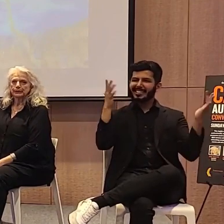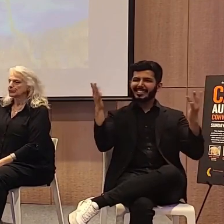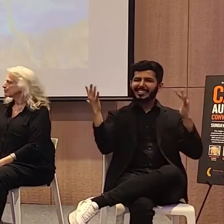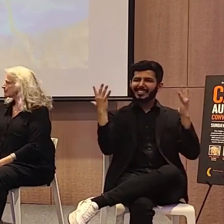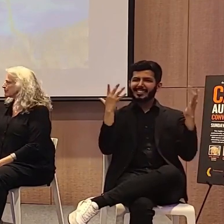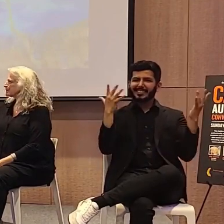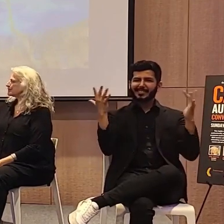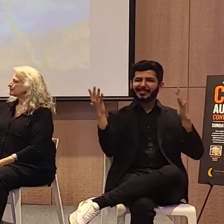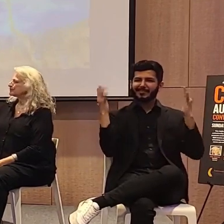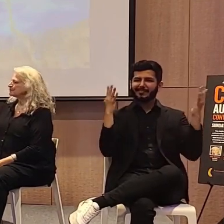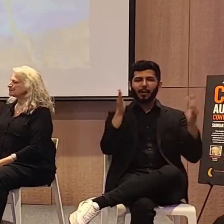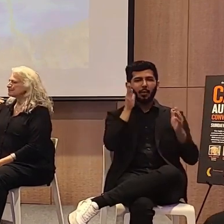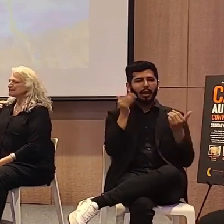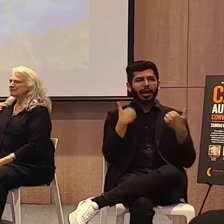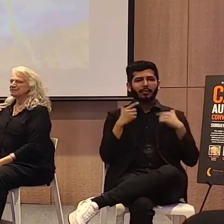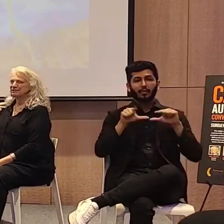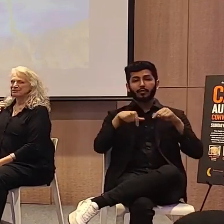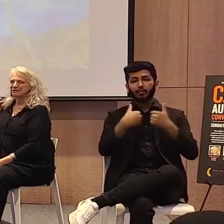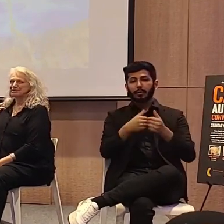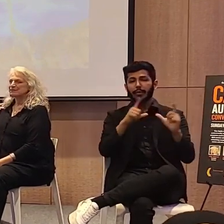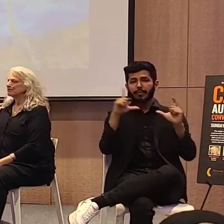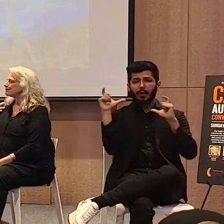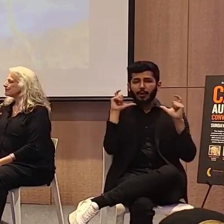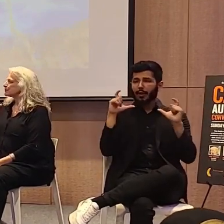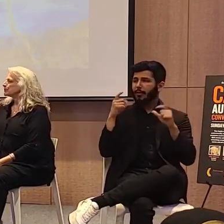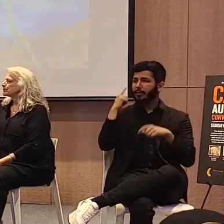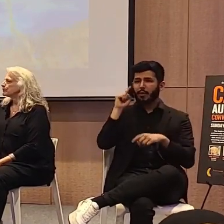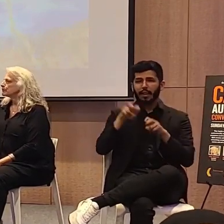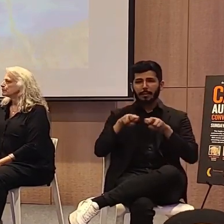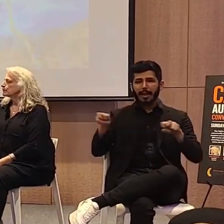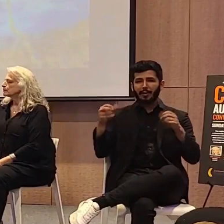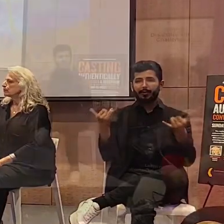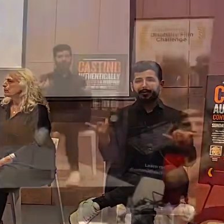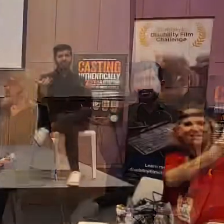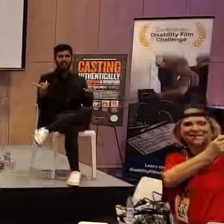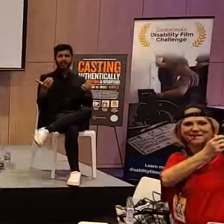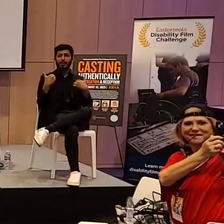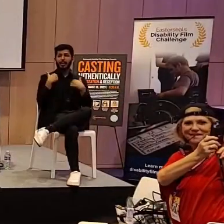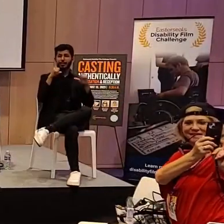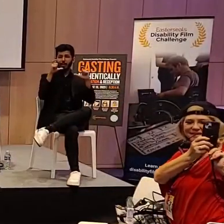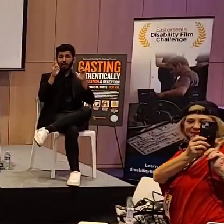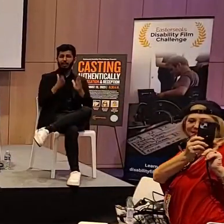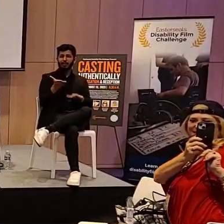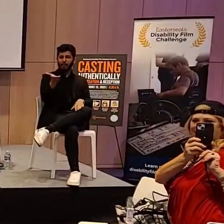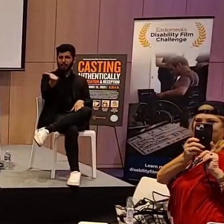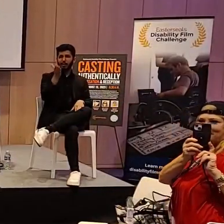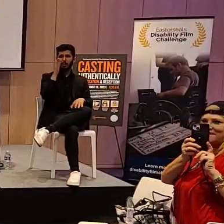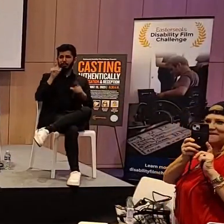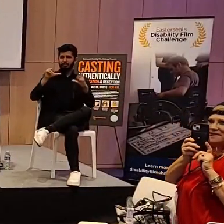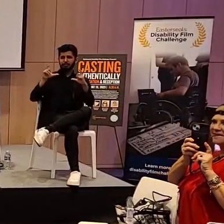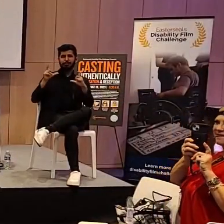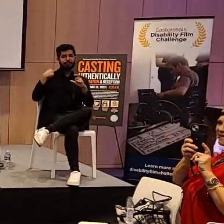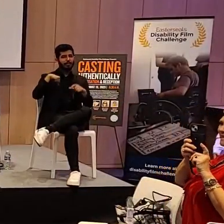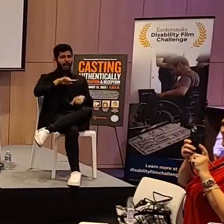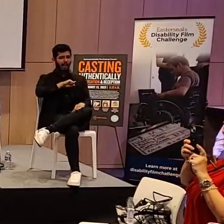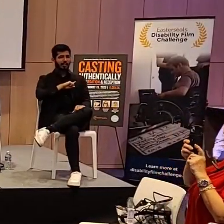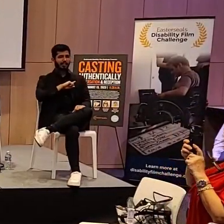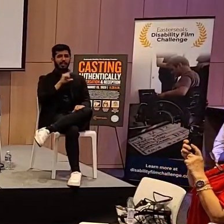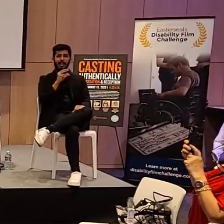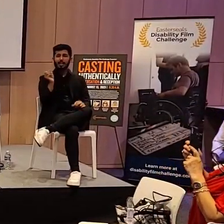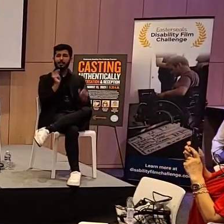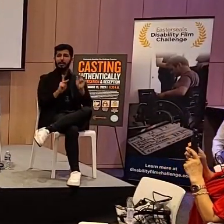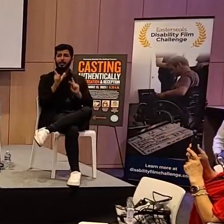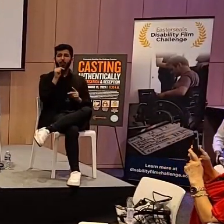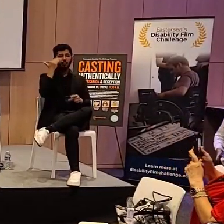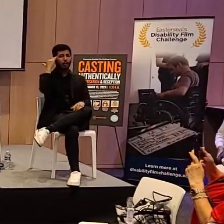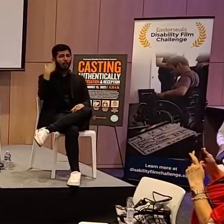We're gonna take a group photo of the panel right now. We got the photographers that are gonna take a photo of us. And then those of you that